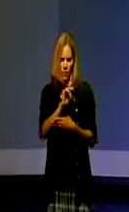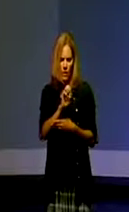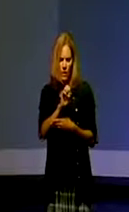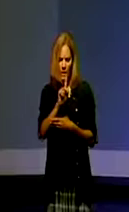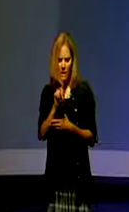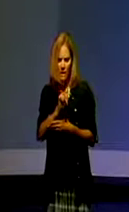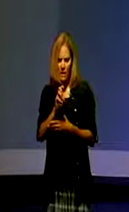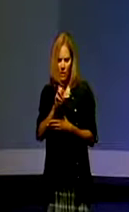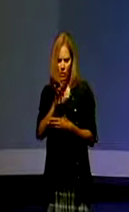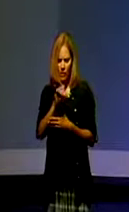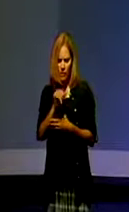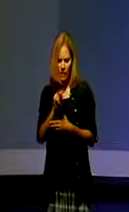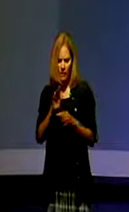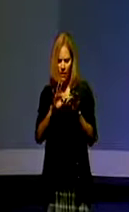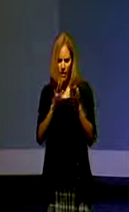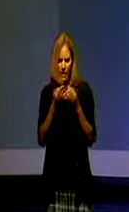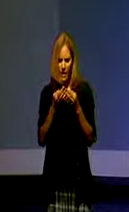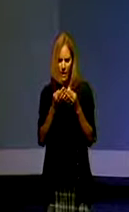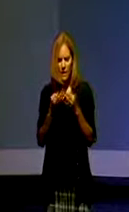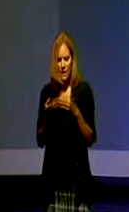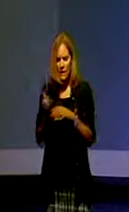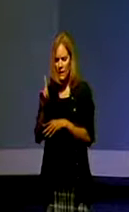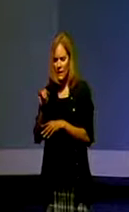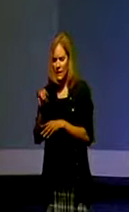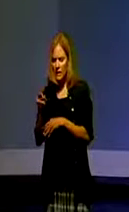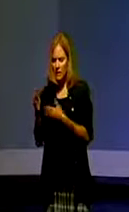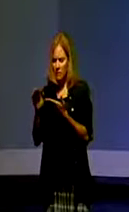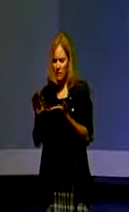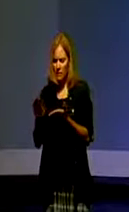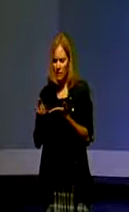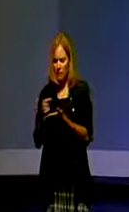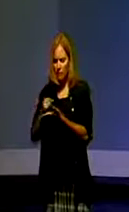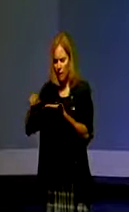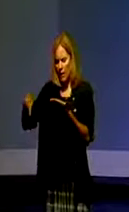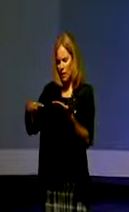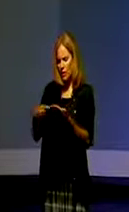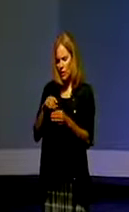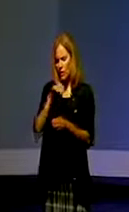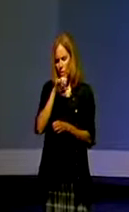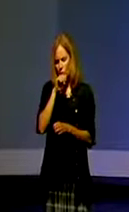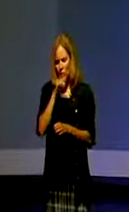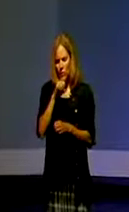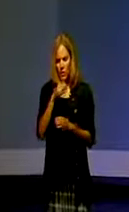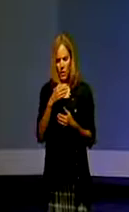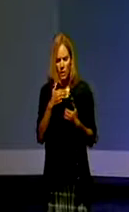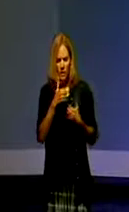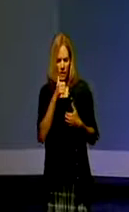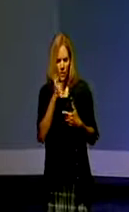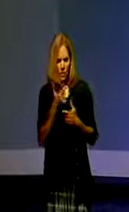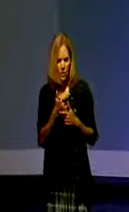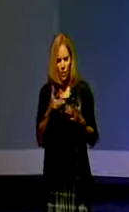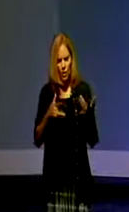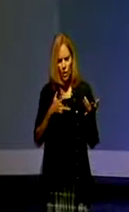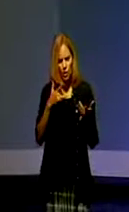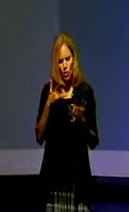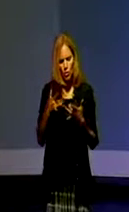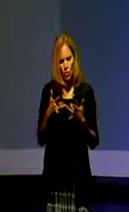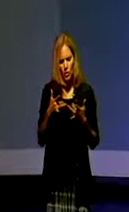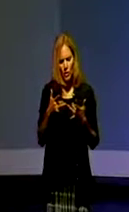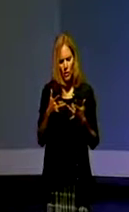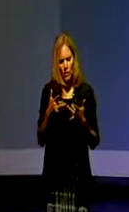the passing of Dina Brooke this last week, Lord. Oh, what a dear sister, Lord. But what a joy it was